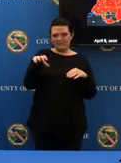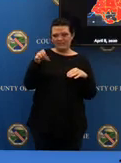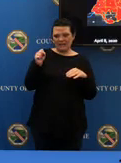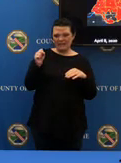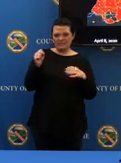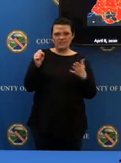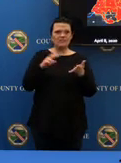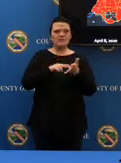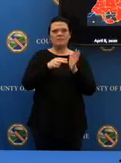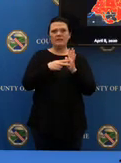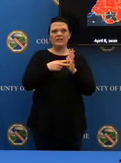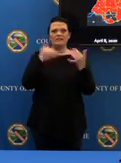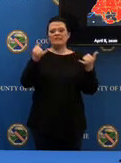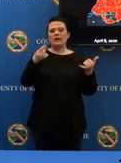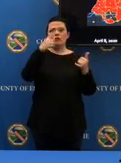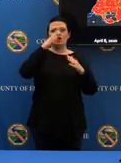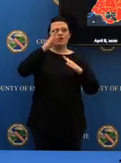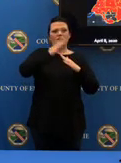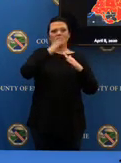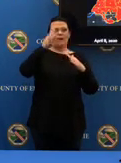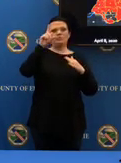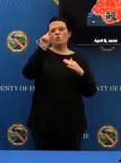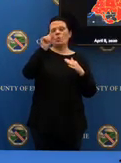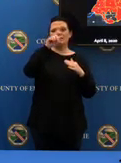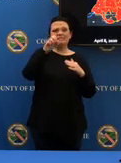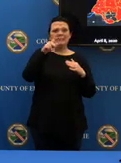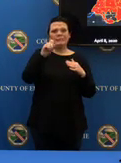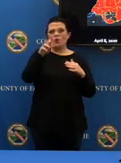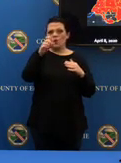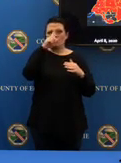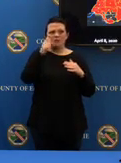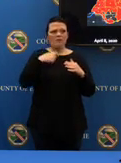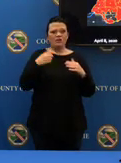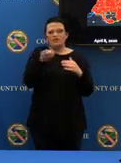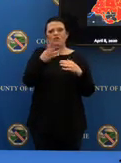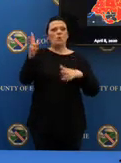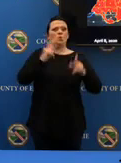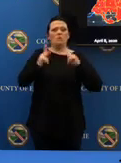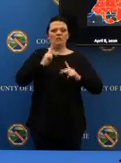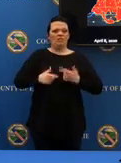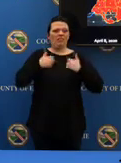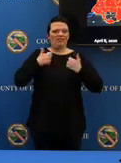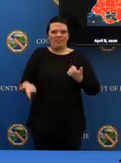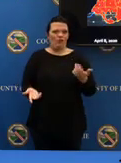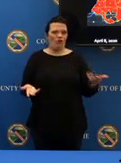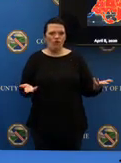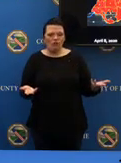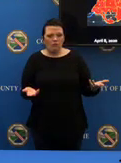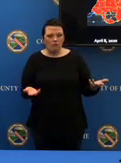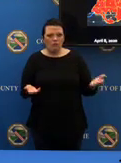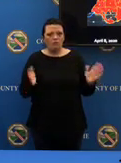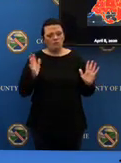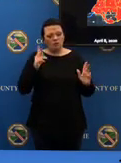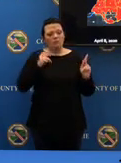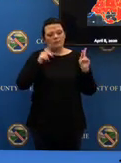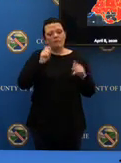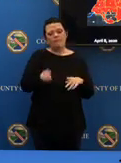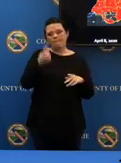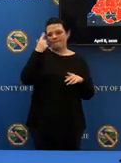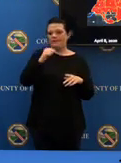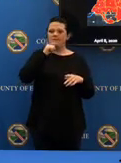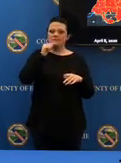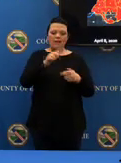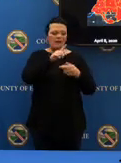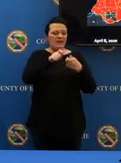in the top 20 zip codes in Erie County if you just don't have a whole lot of people that live in your zip code. So I want people to understand that it's not